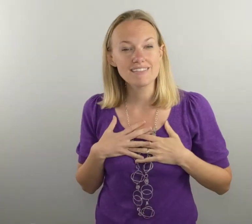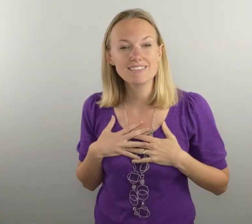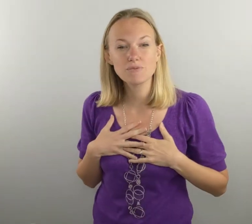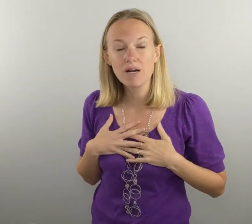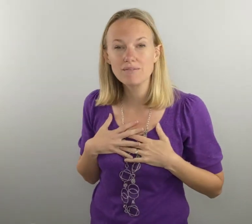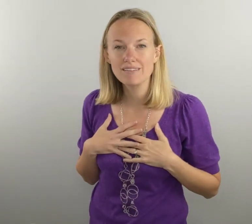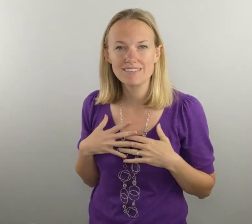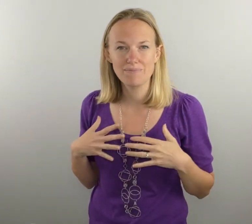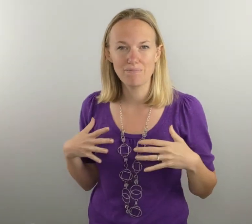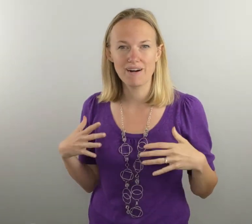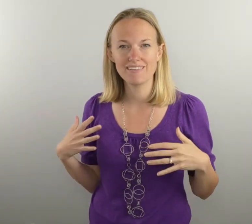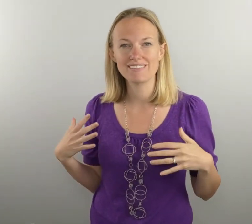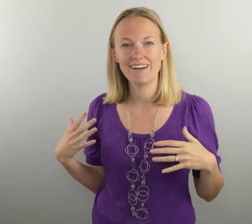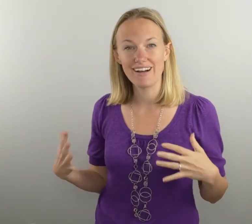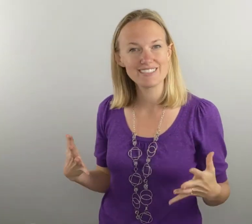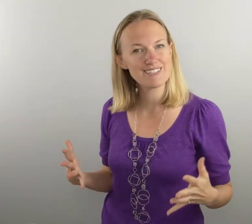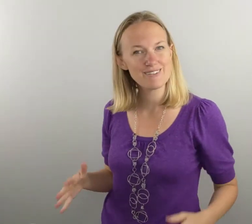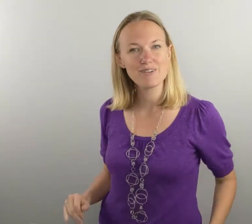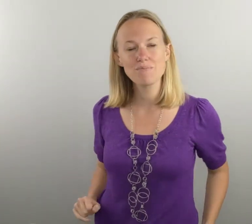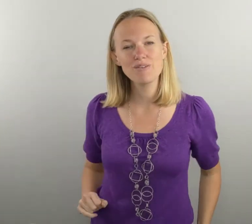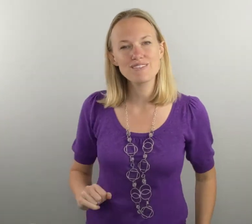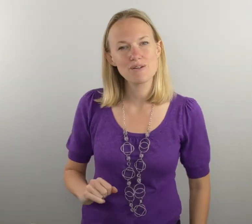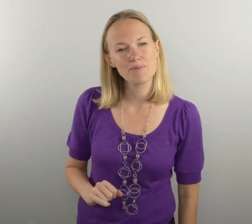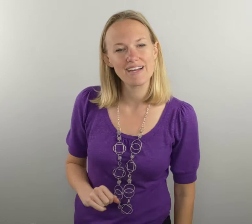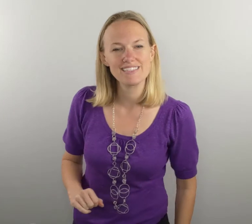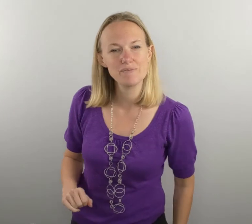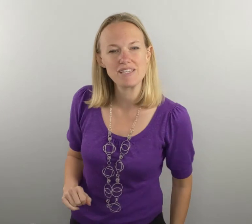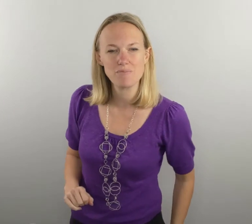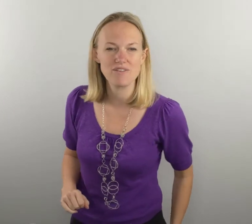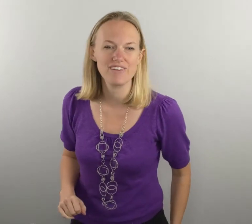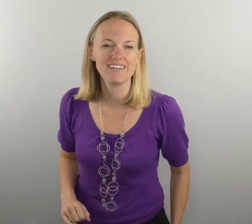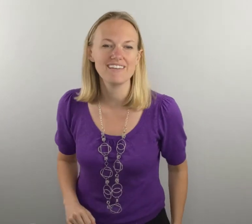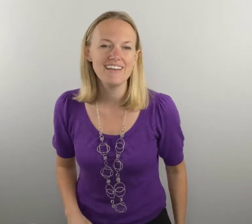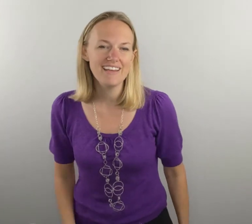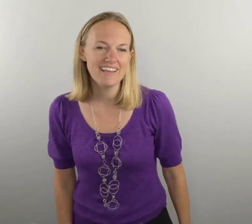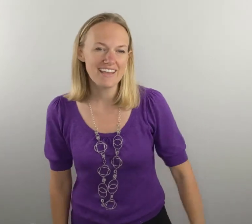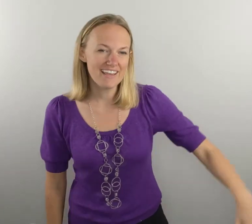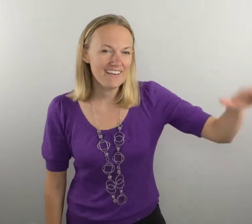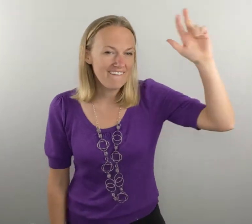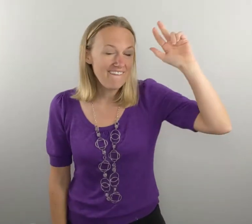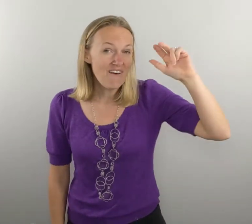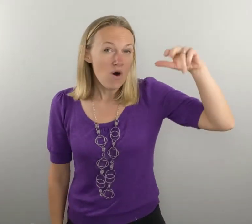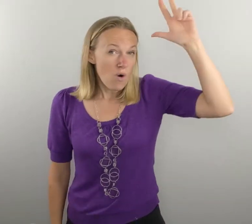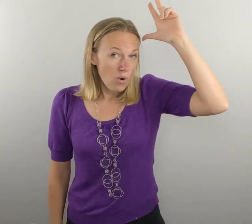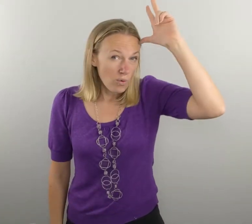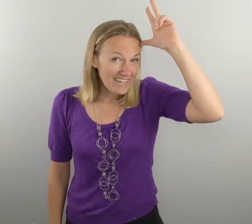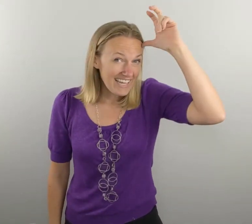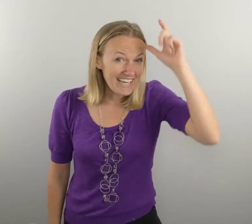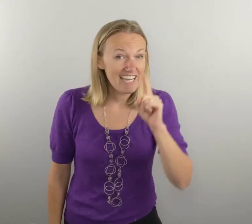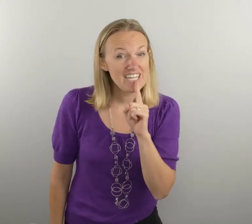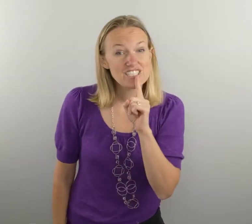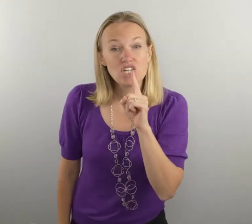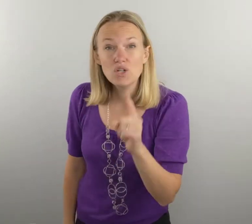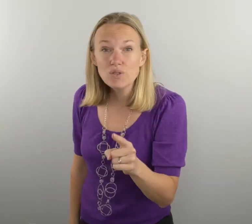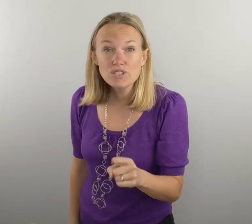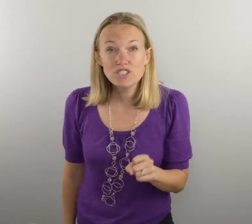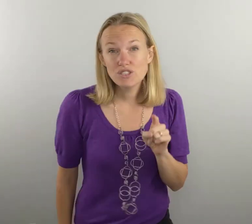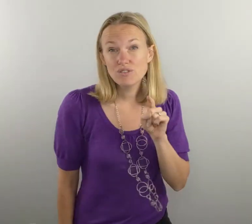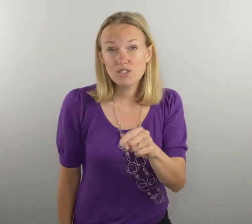is probably this part of the song I struggle with most, so practice makes perfect. Okay, when he told you you